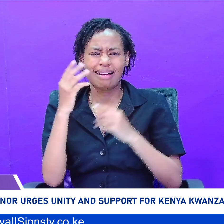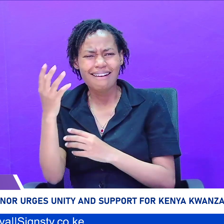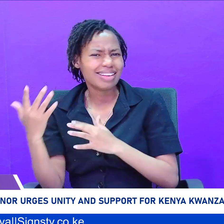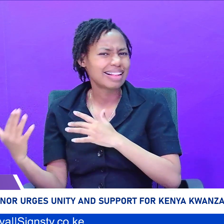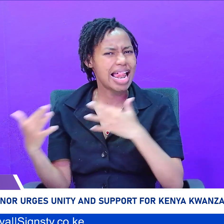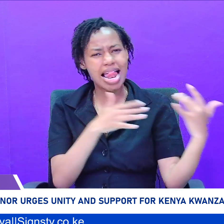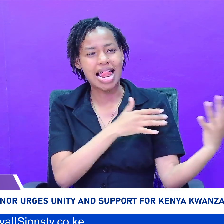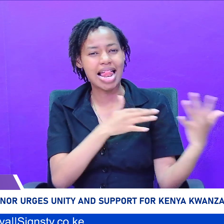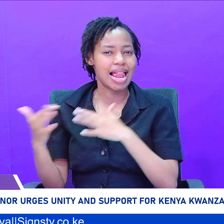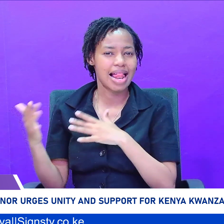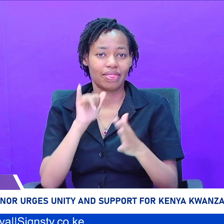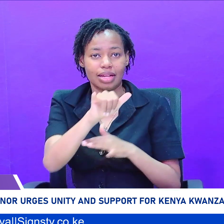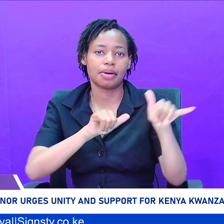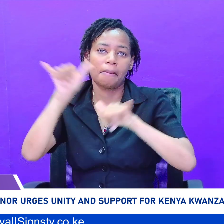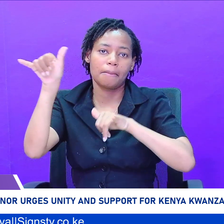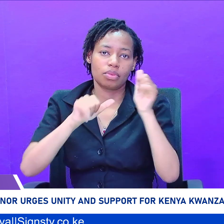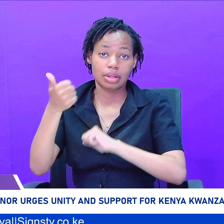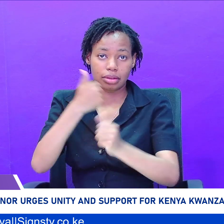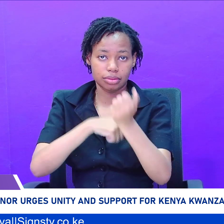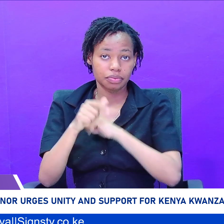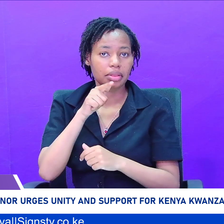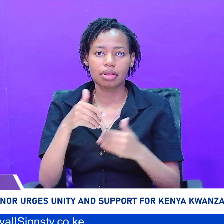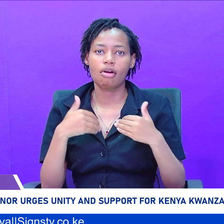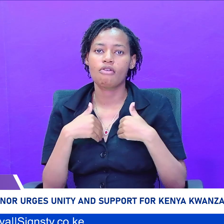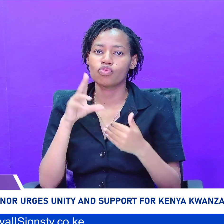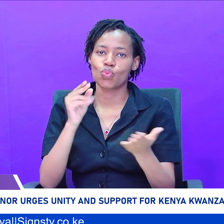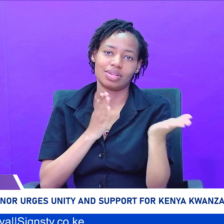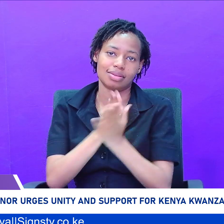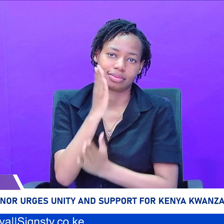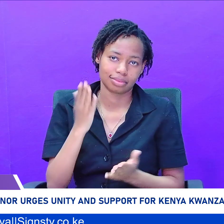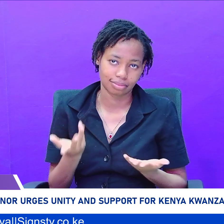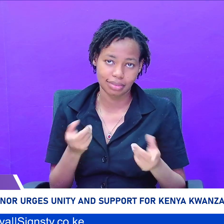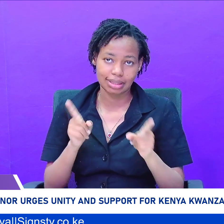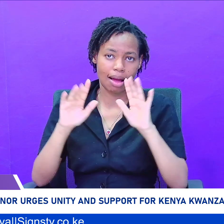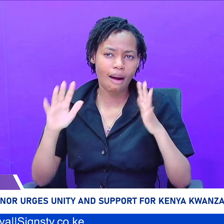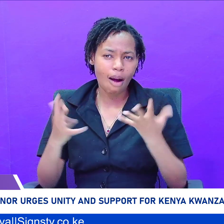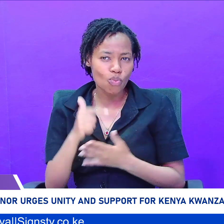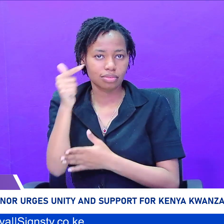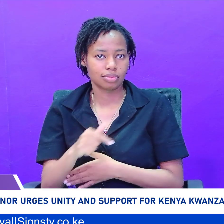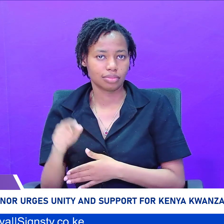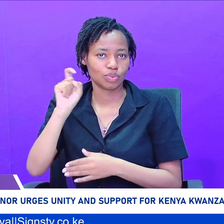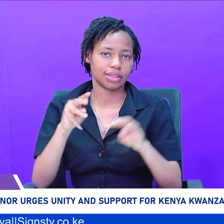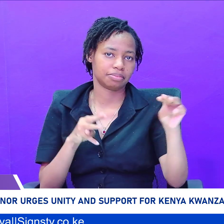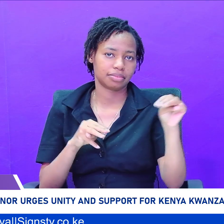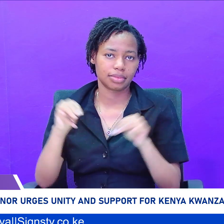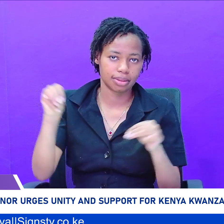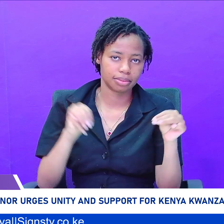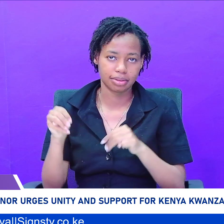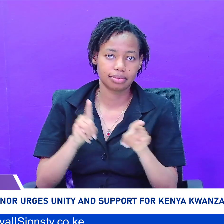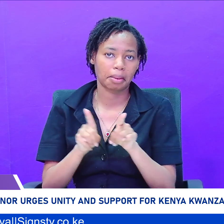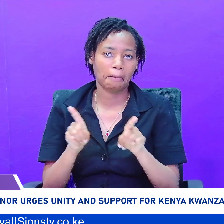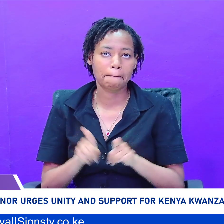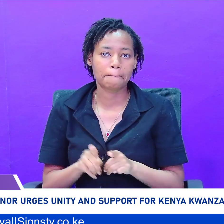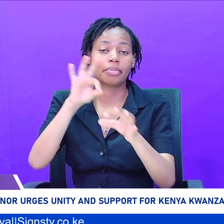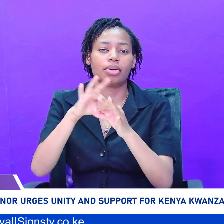shameful, firmly arguing that foreign actors have no right to dictate how Tanzania